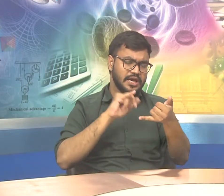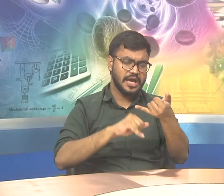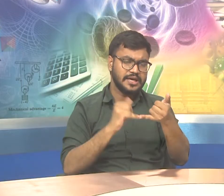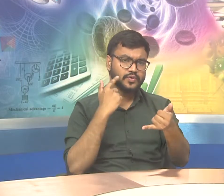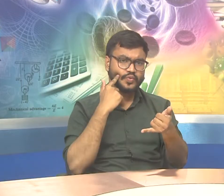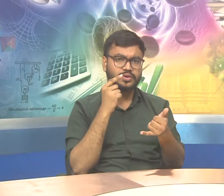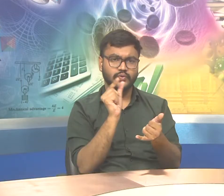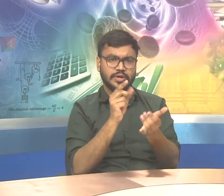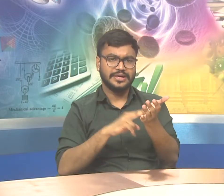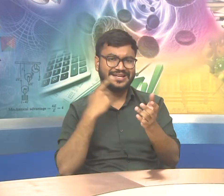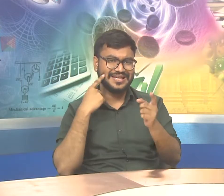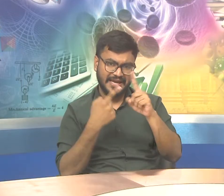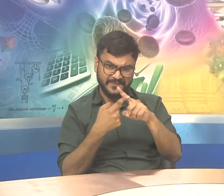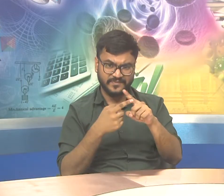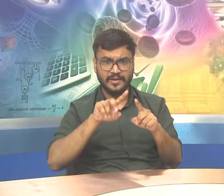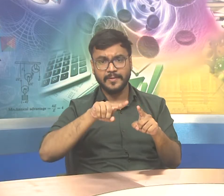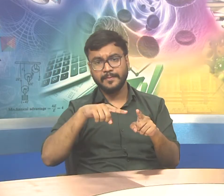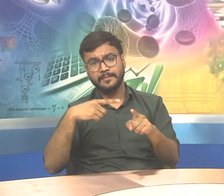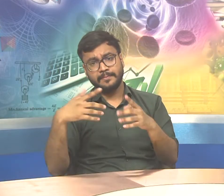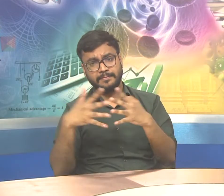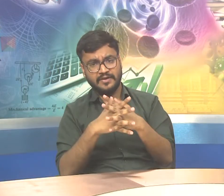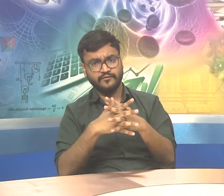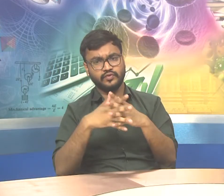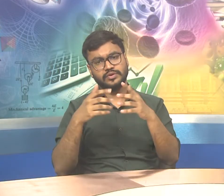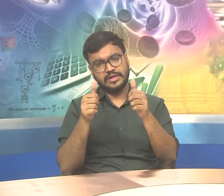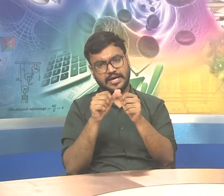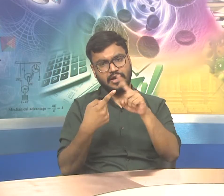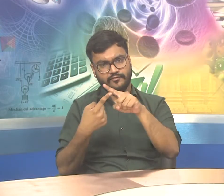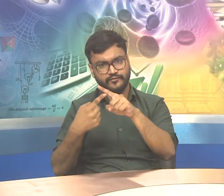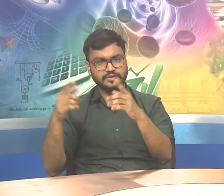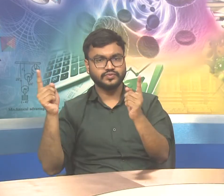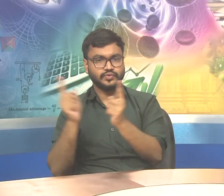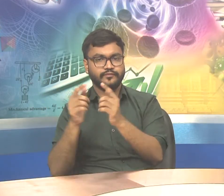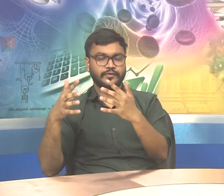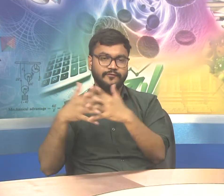work is done, and its SI unit is what?